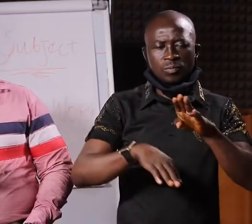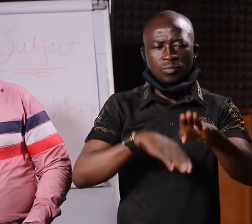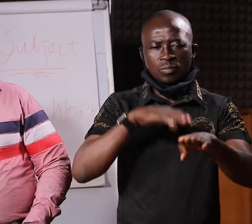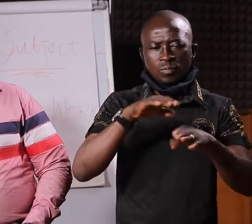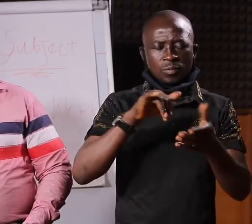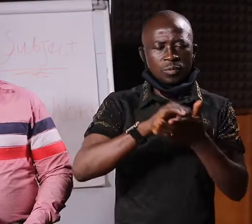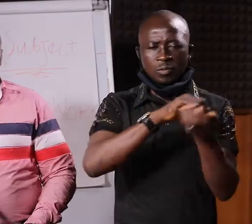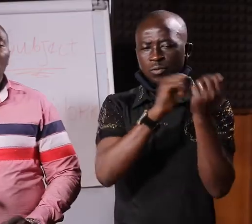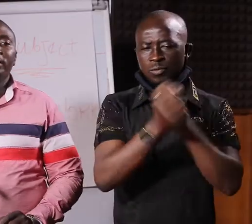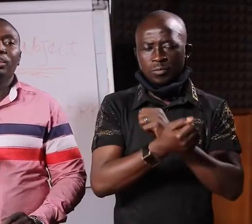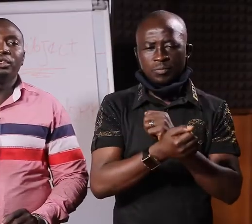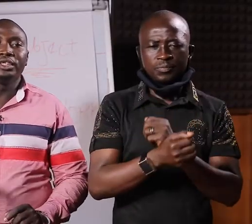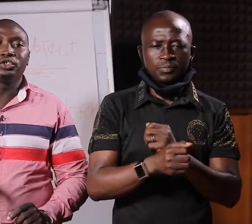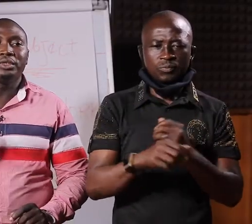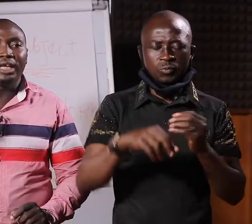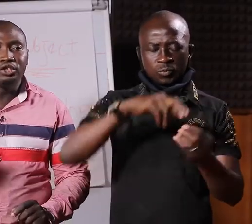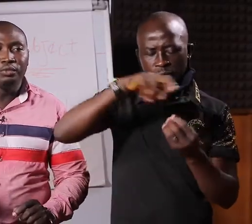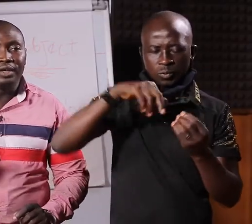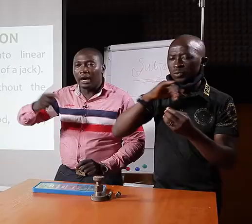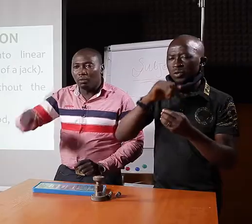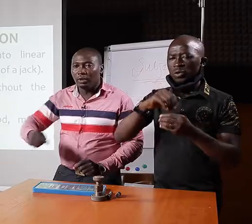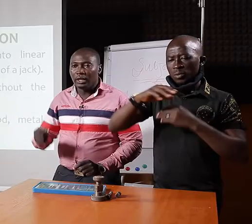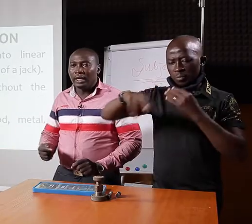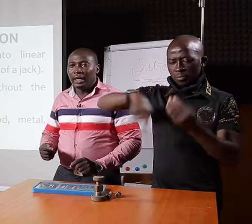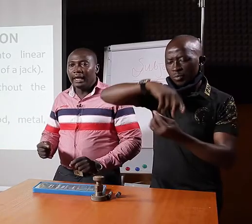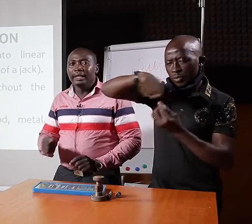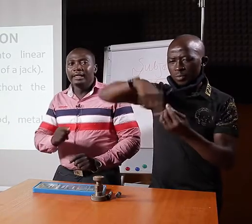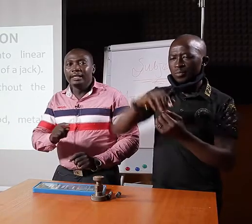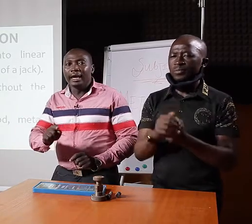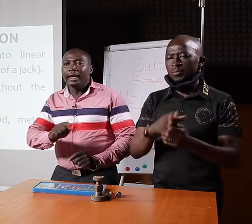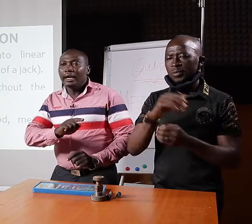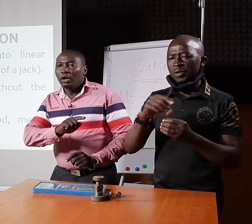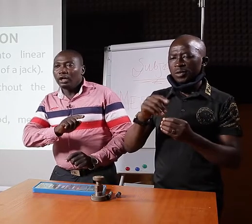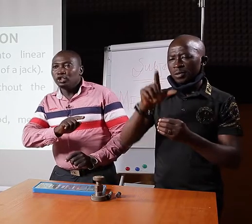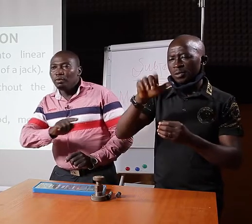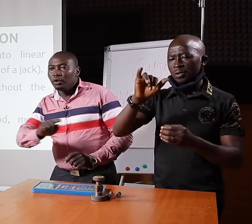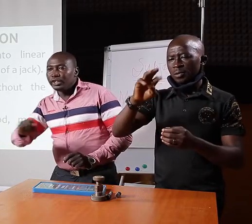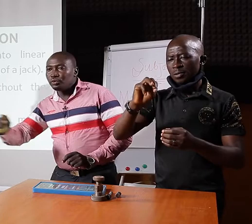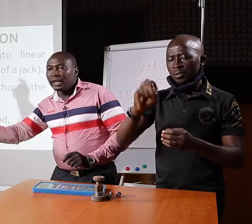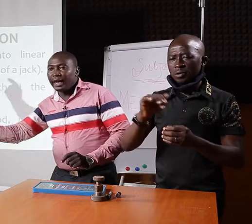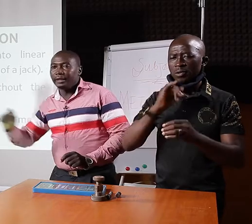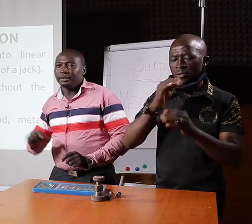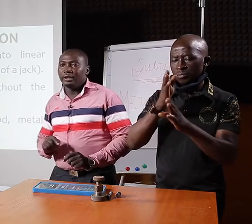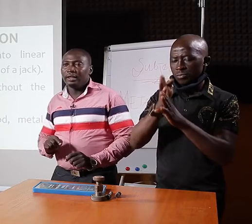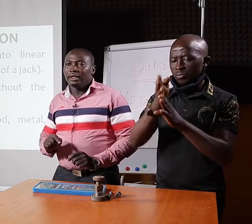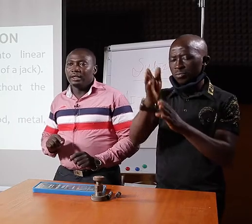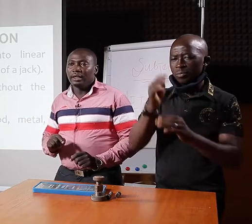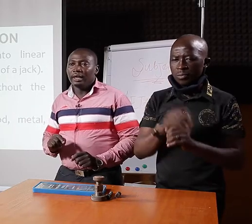converted to linear. You know, when we say rotary, something that is moving around, and then linear is moving on a straight